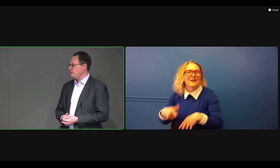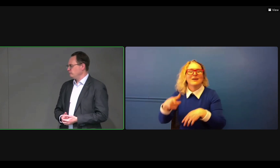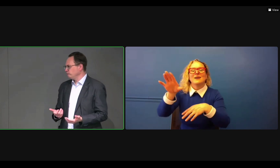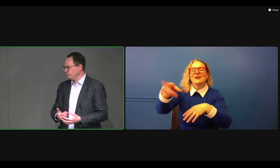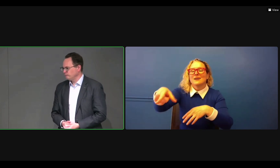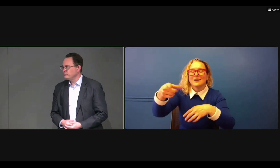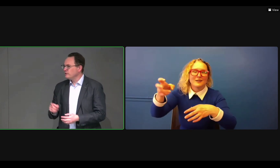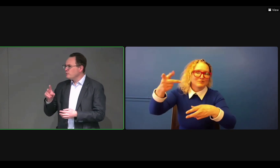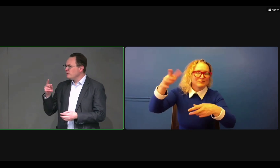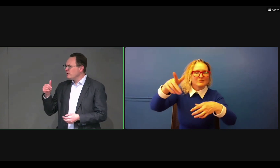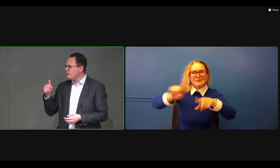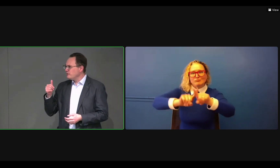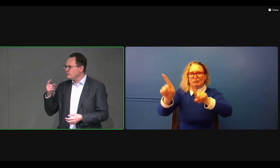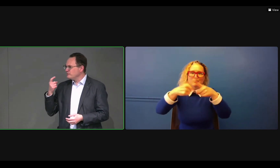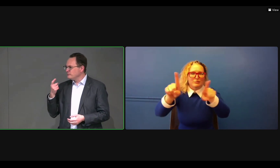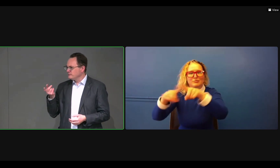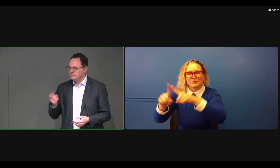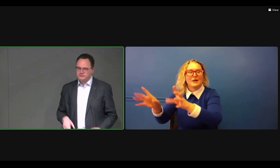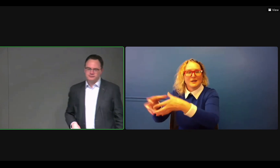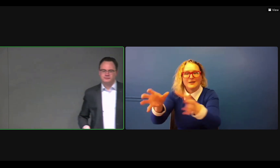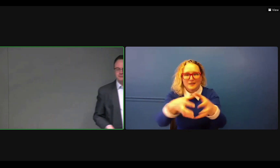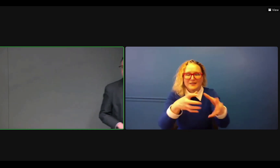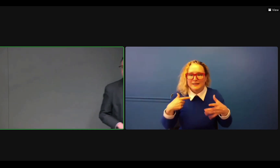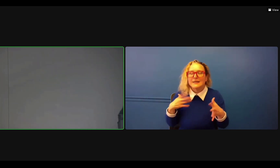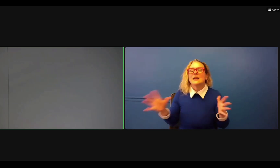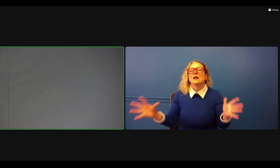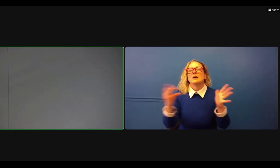For the alphabet, we have that in its entirety. Did you have another question?